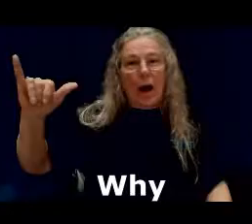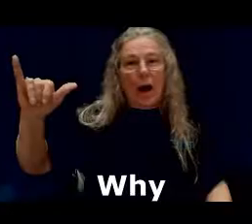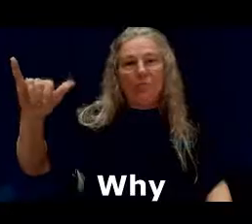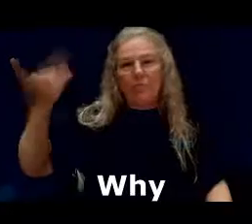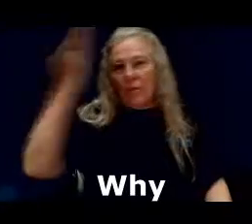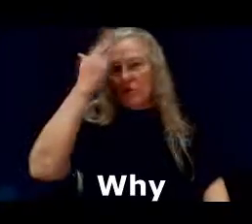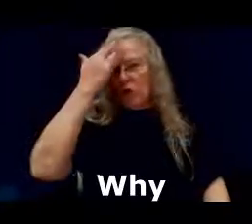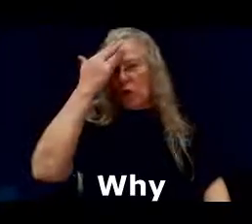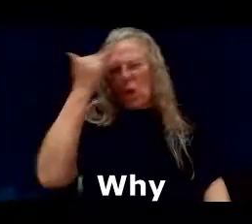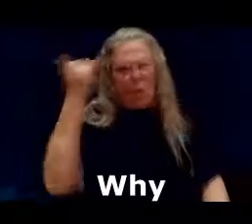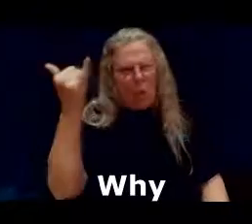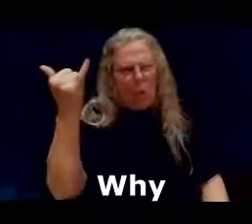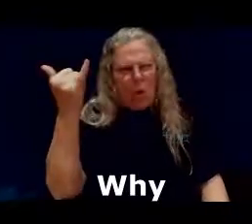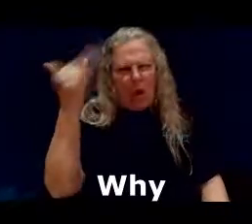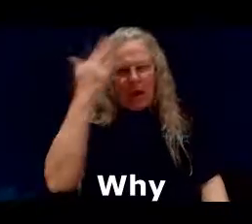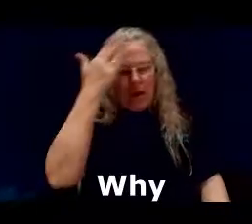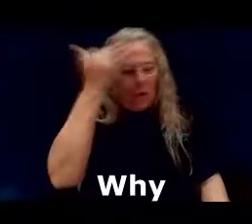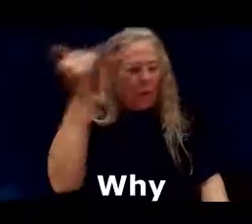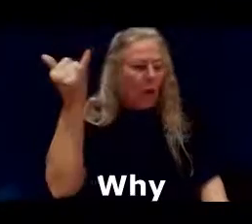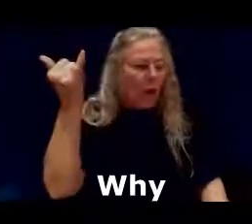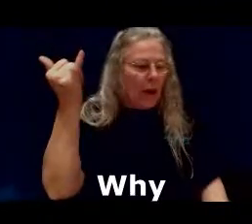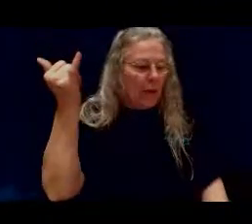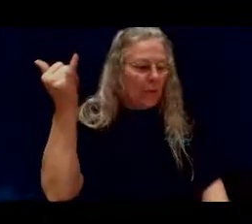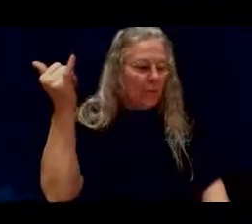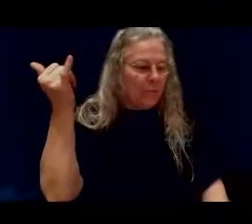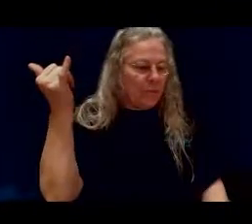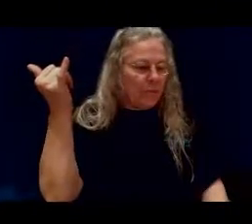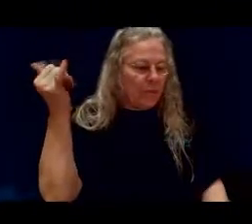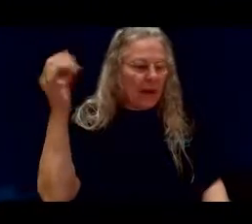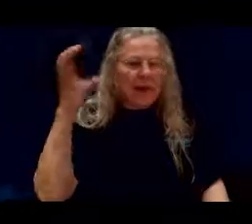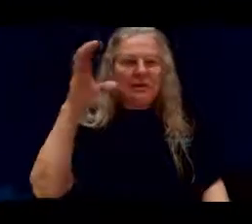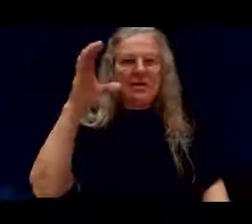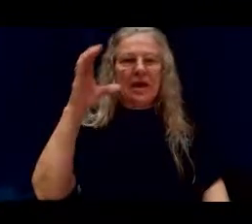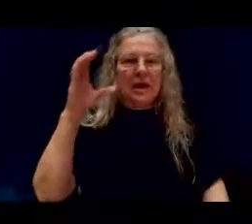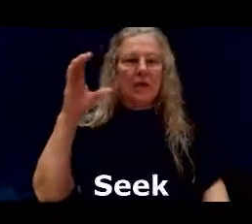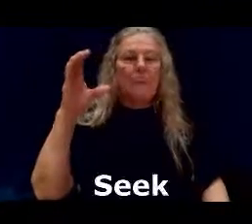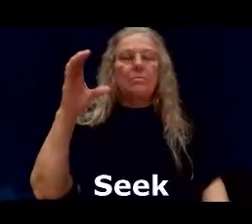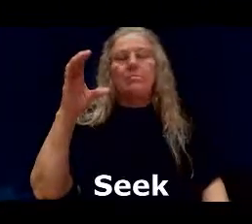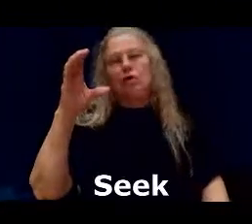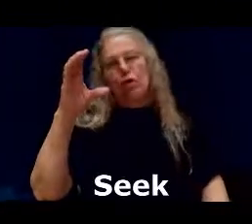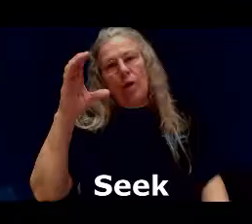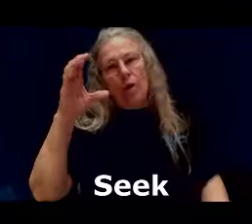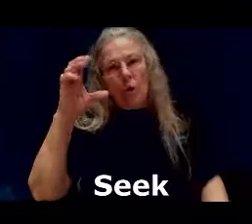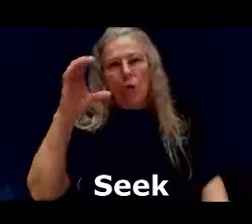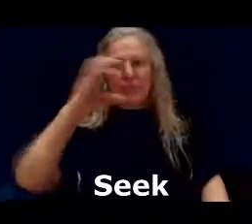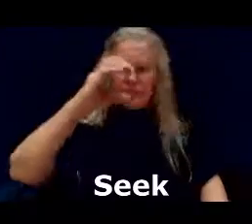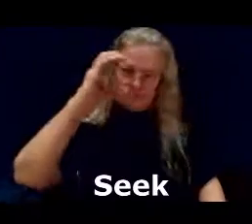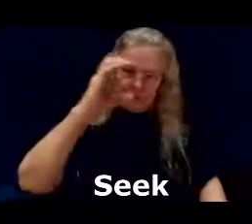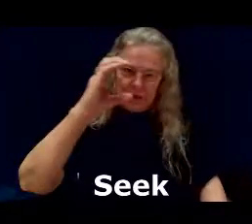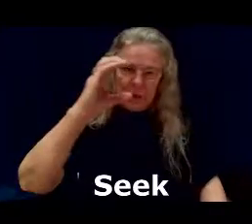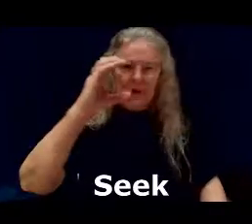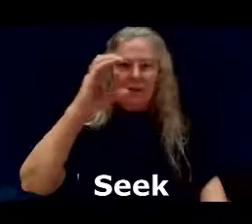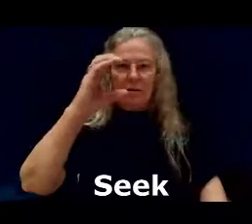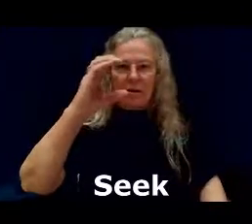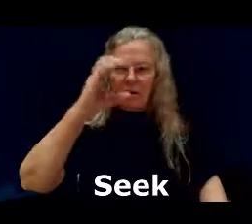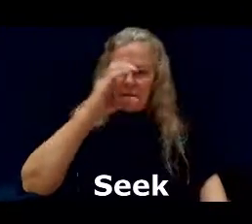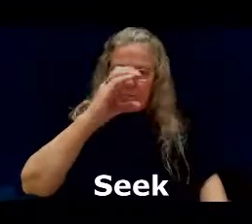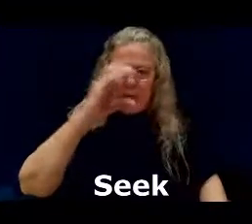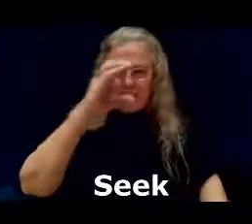why formation. Why? Why? Seek. Sherlock Holmes, get that little